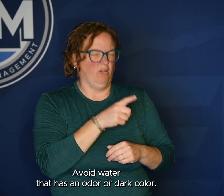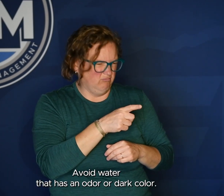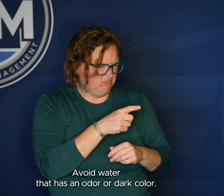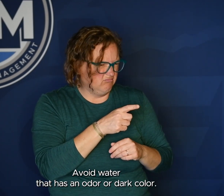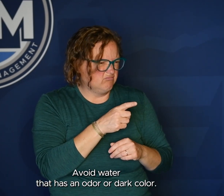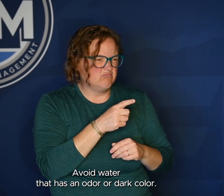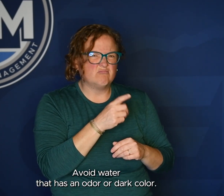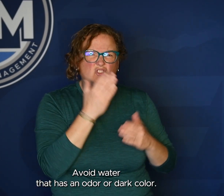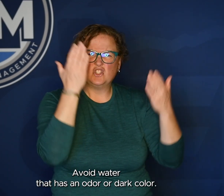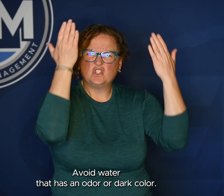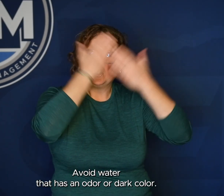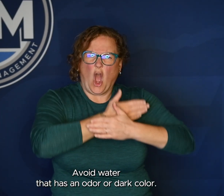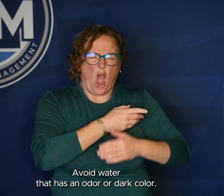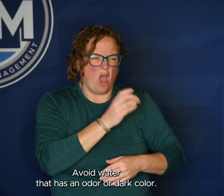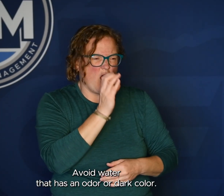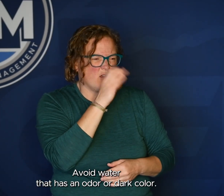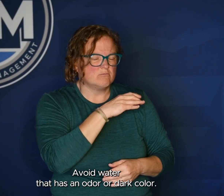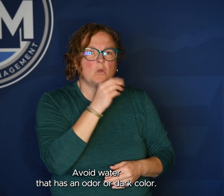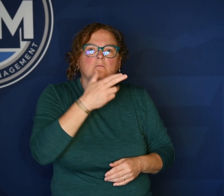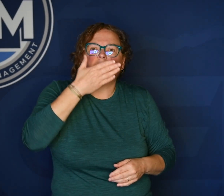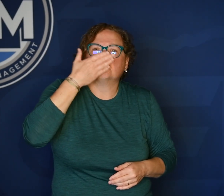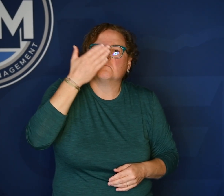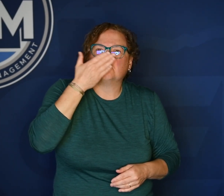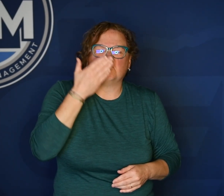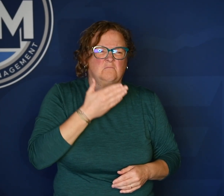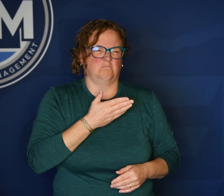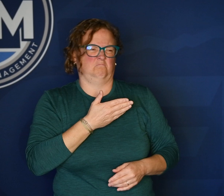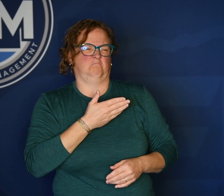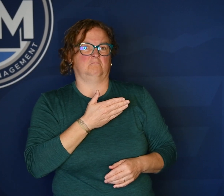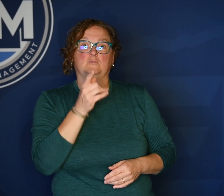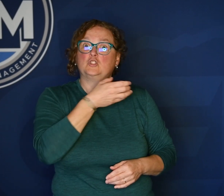Avoid water that has an odor or dark color.